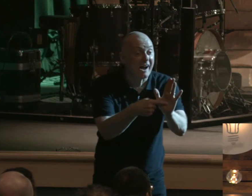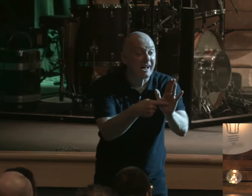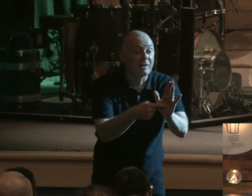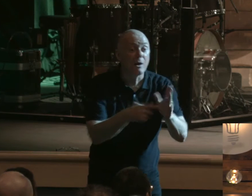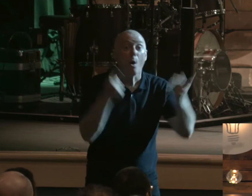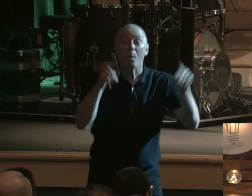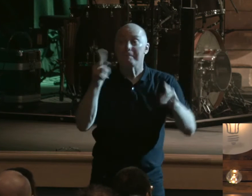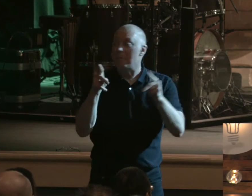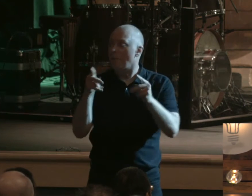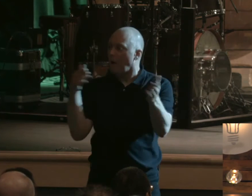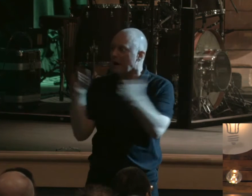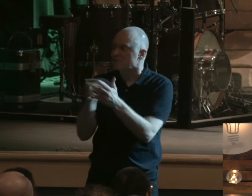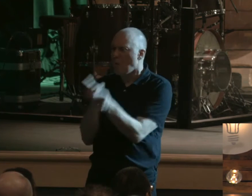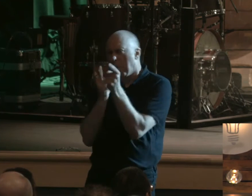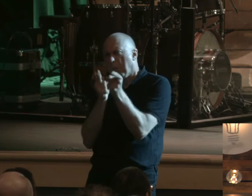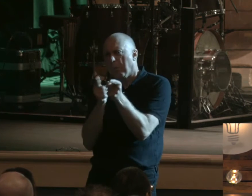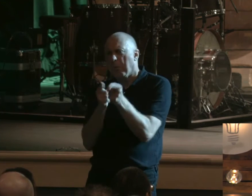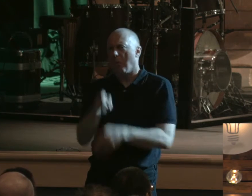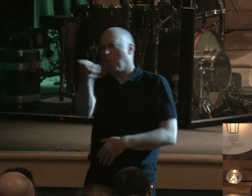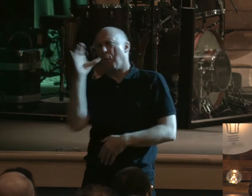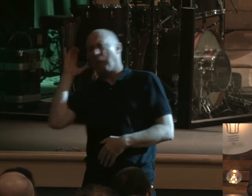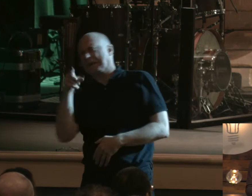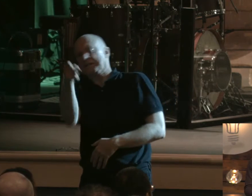are in the right place.